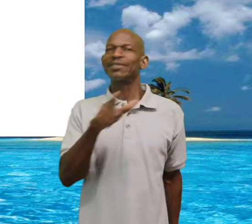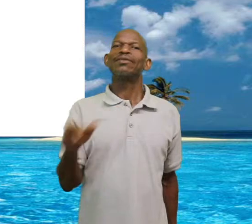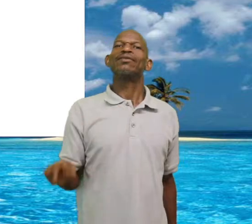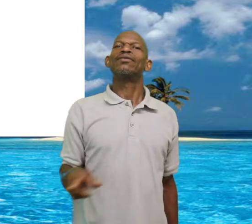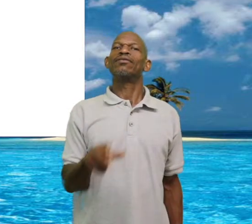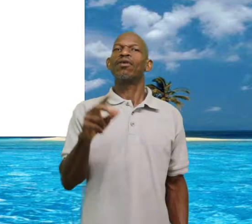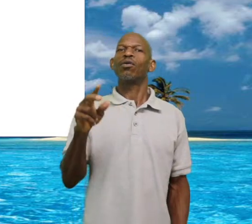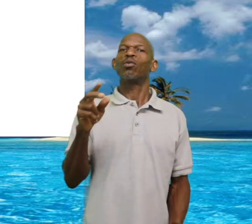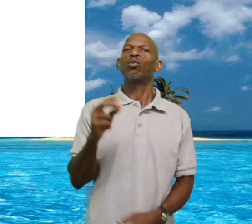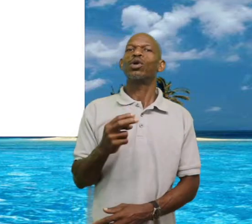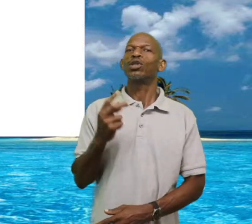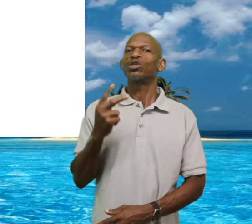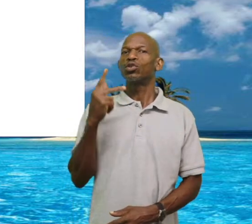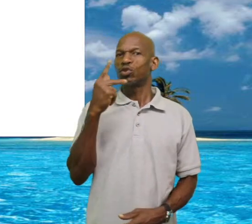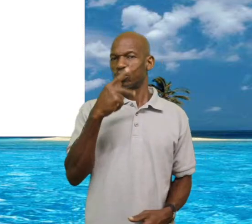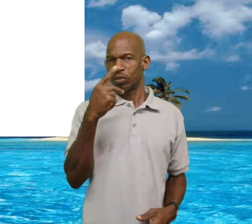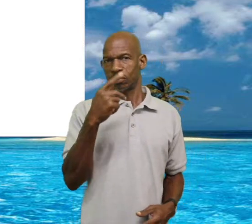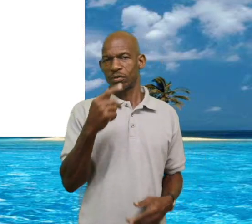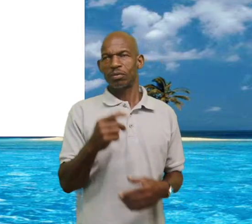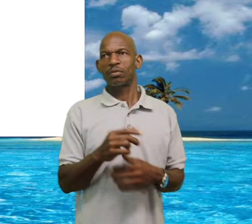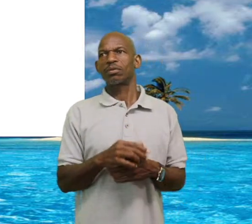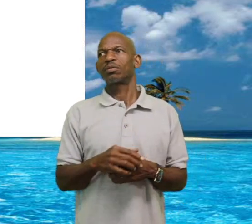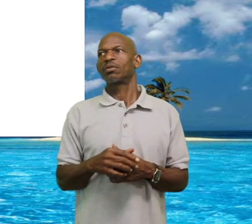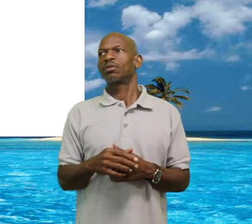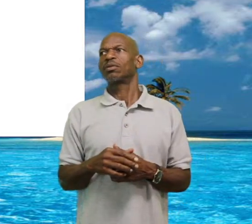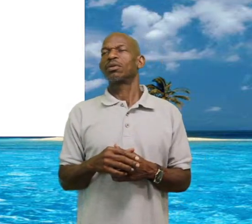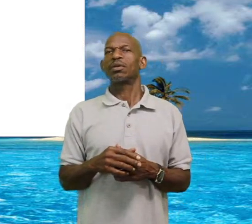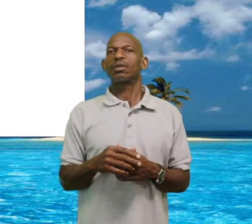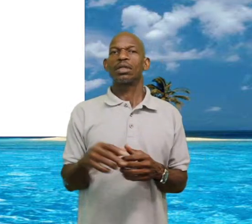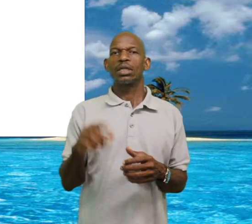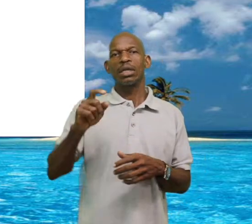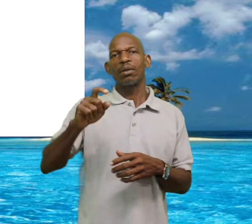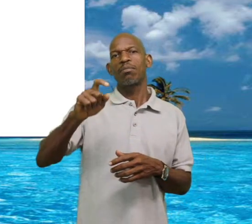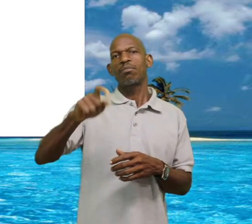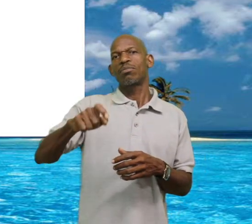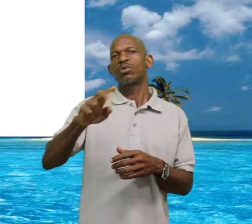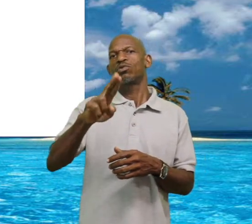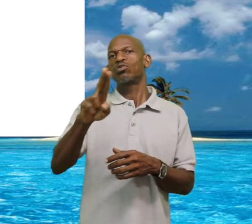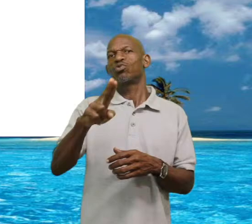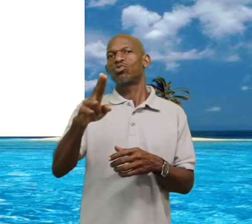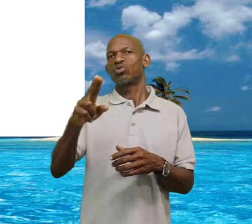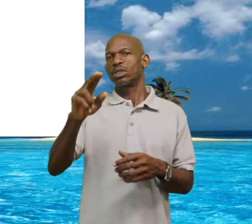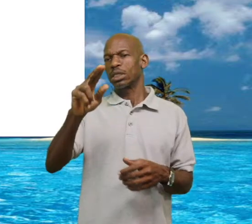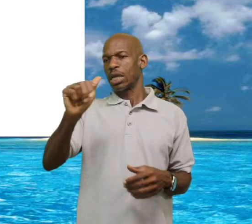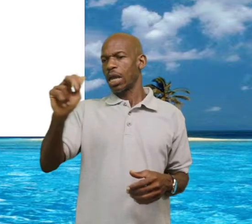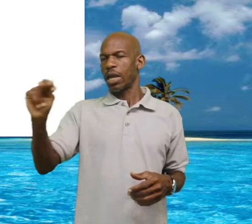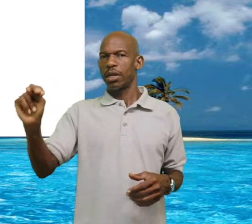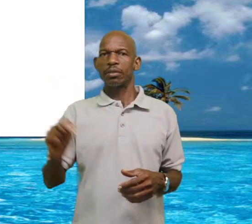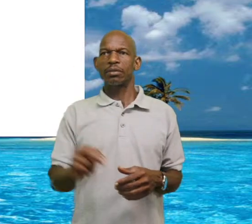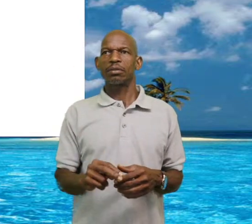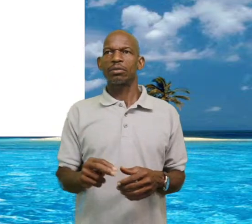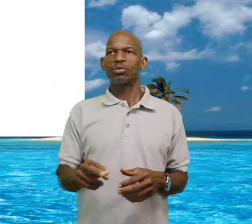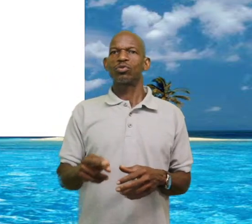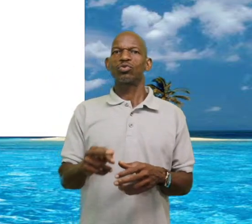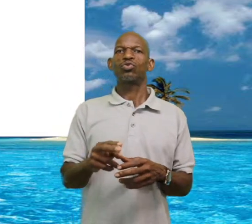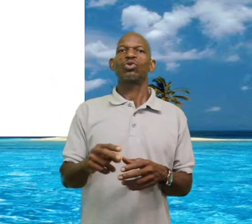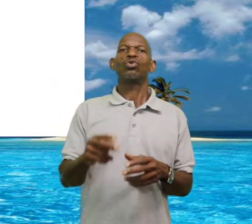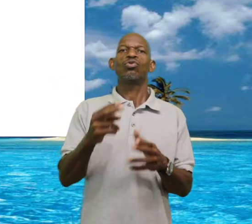consonant, you have to use the an. And because the rule really depends on the sound, and I did not say